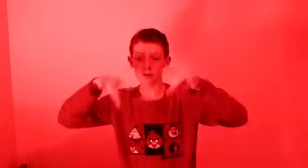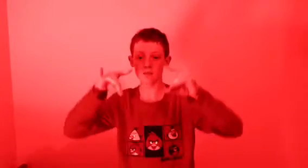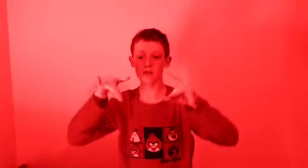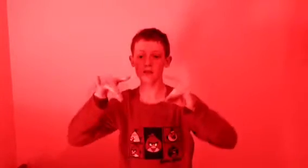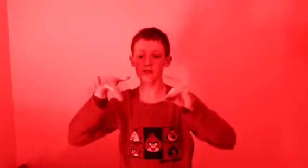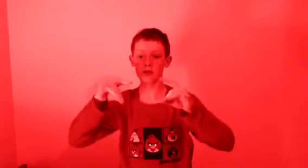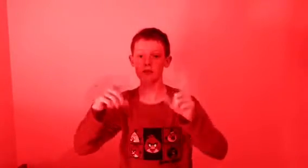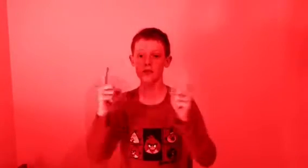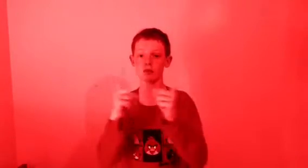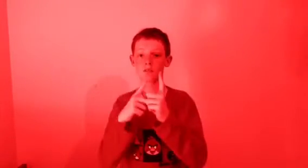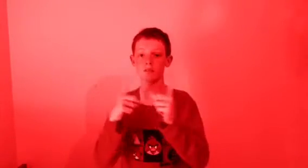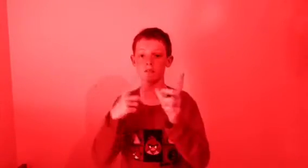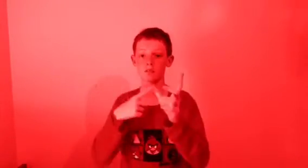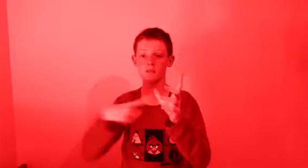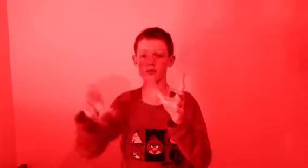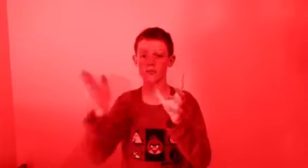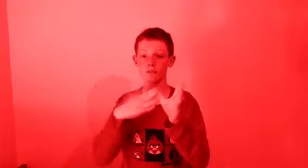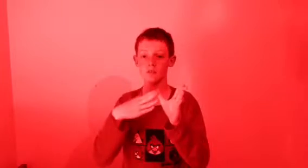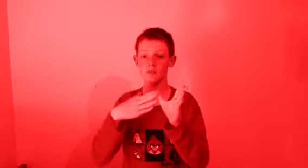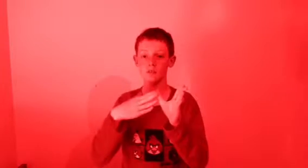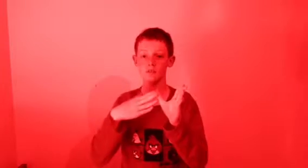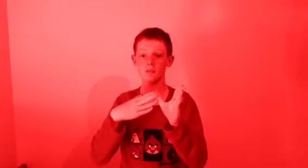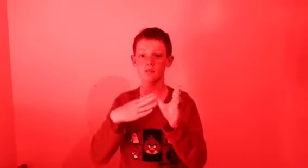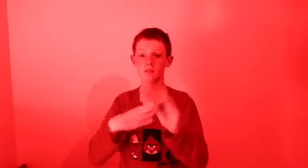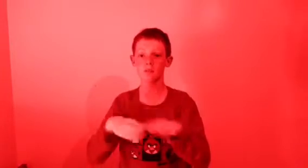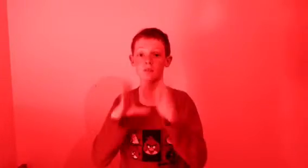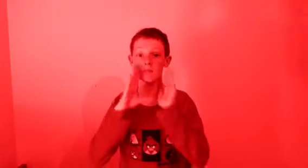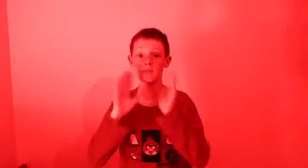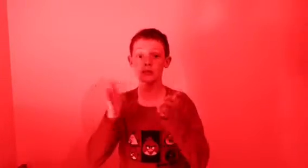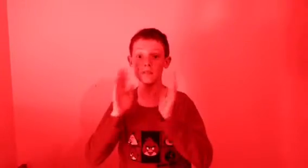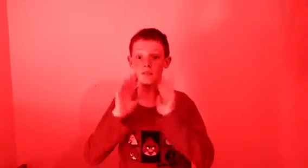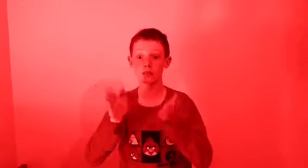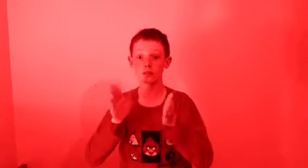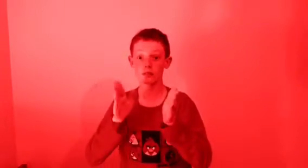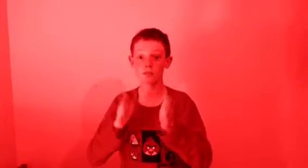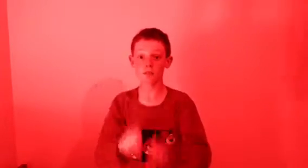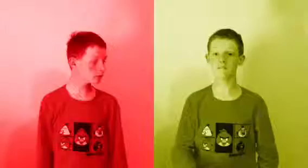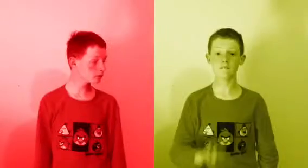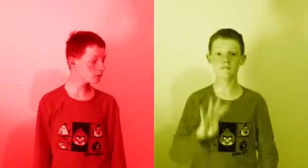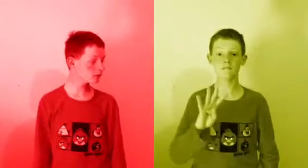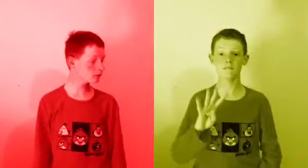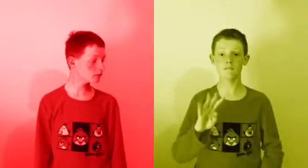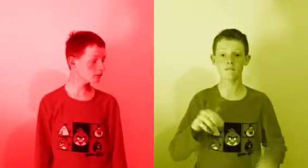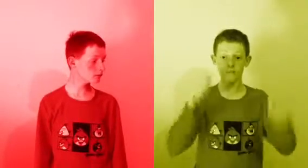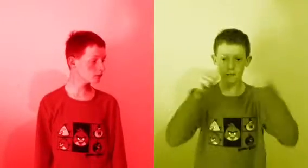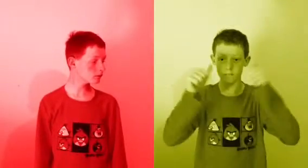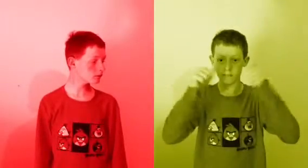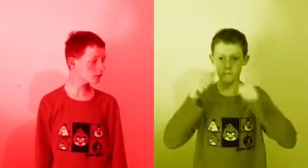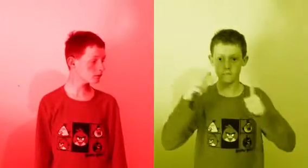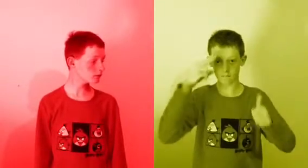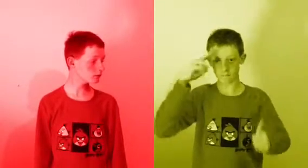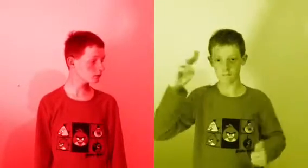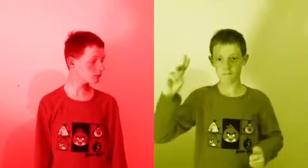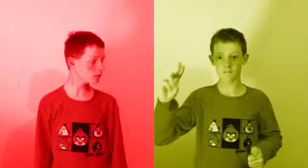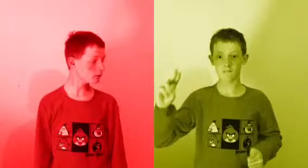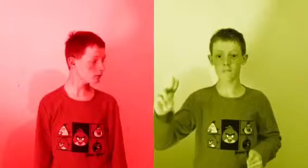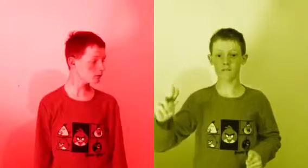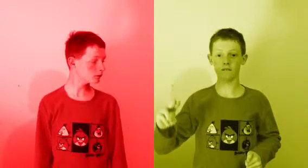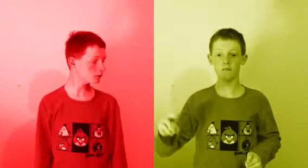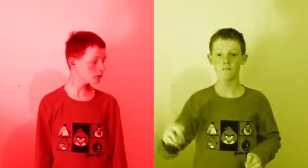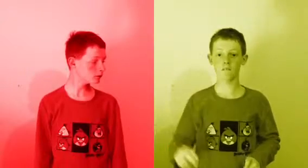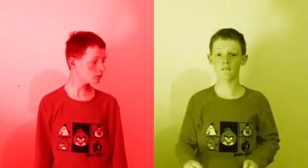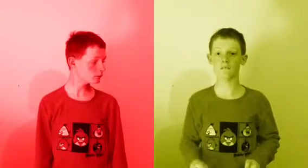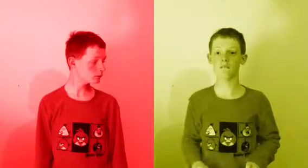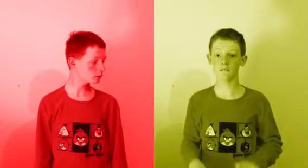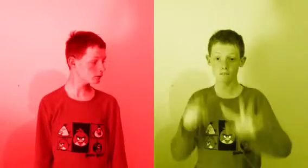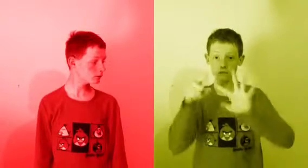Australia to meet aboriginals, four owls named each of